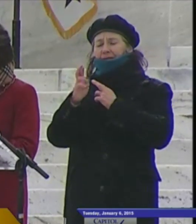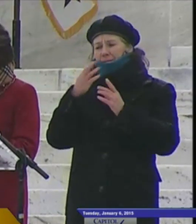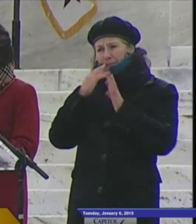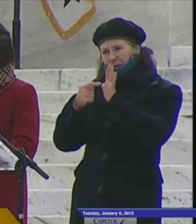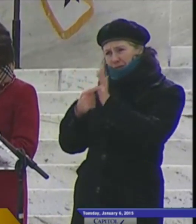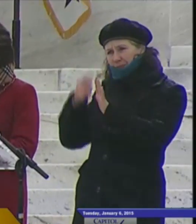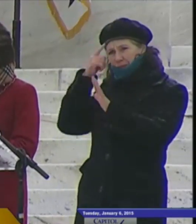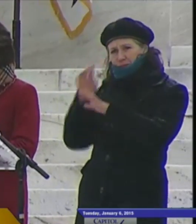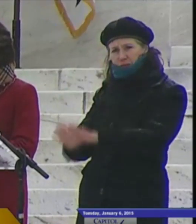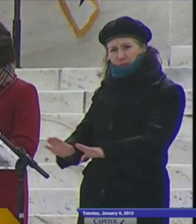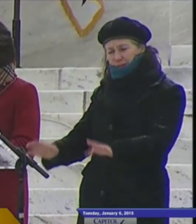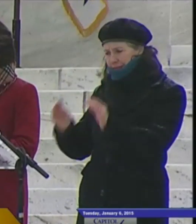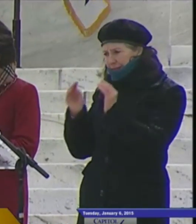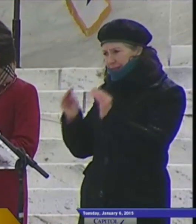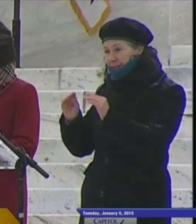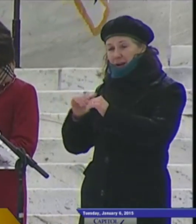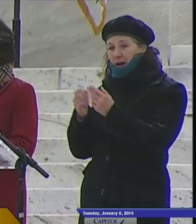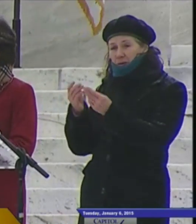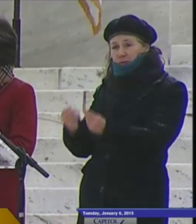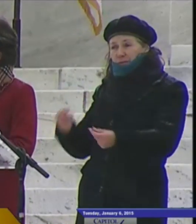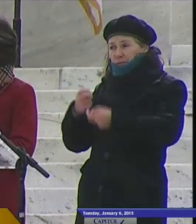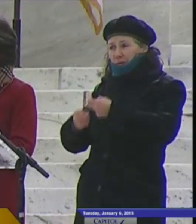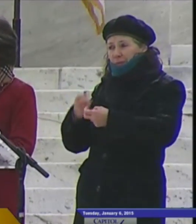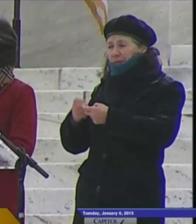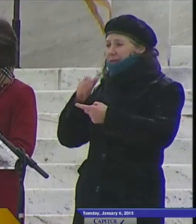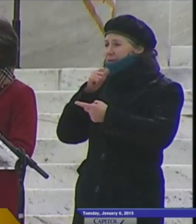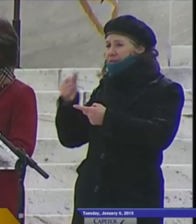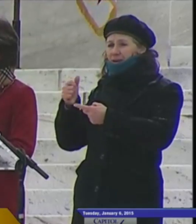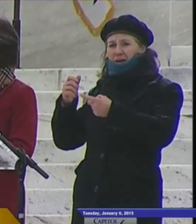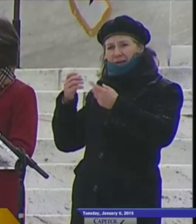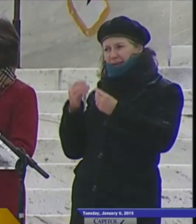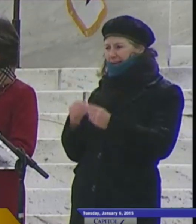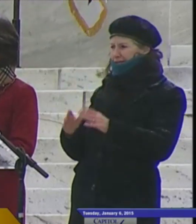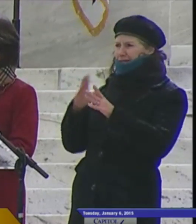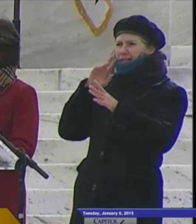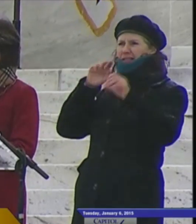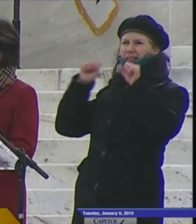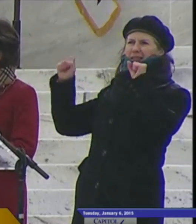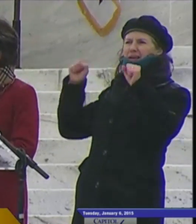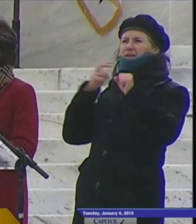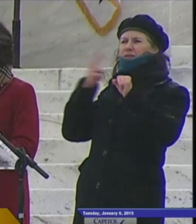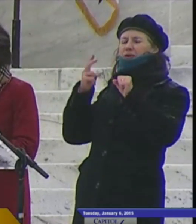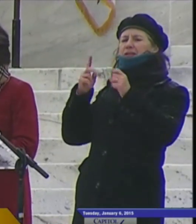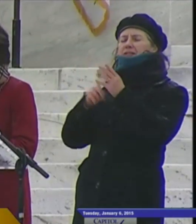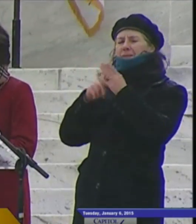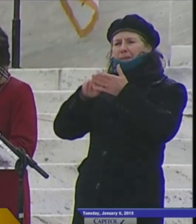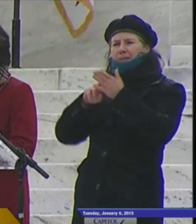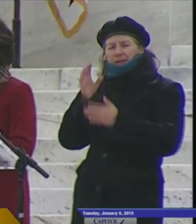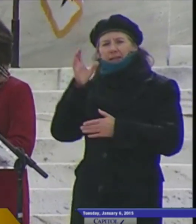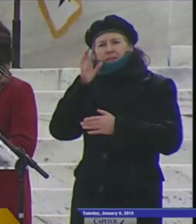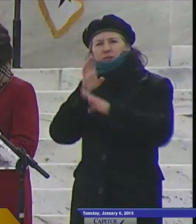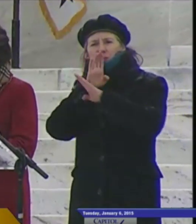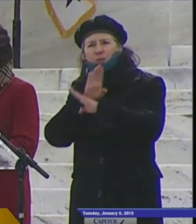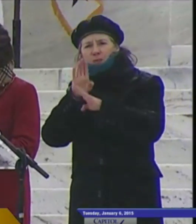children, to teach them that solving a problem shouldn't mean caving in to the loudest voices. It often means listening to the